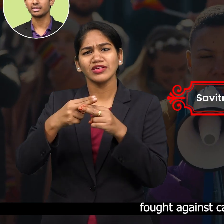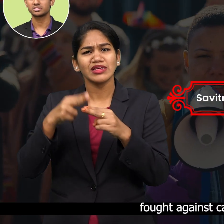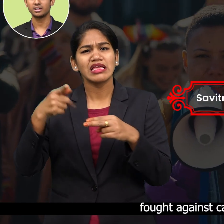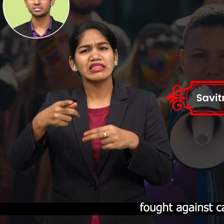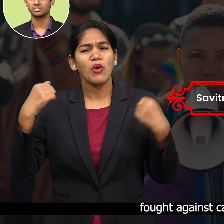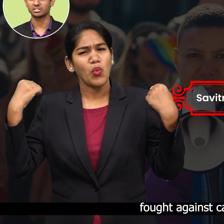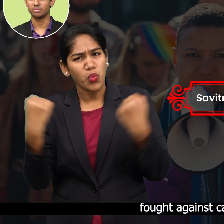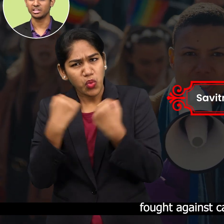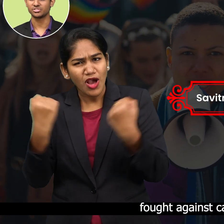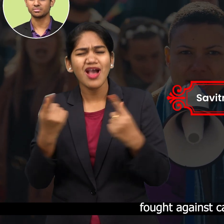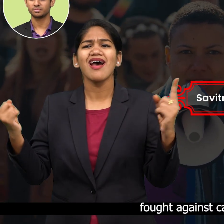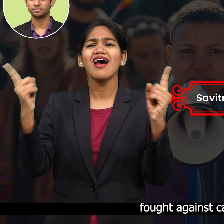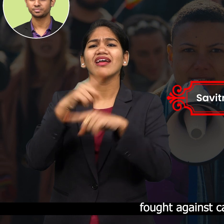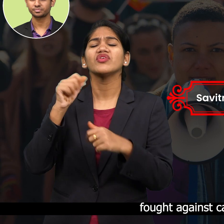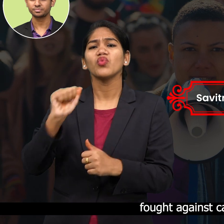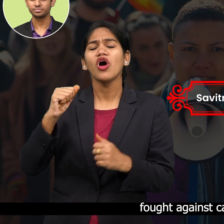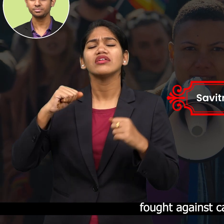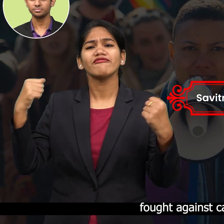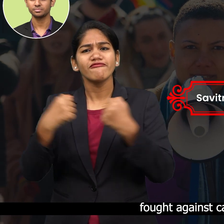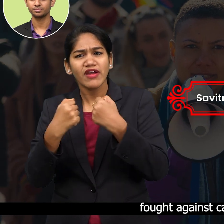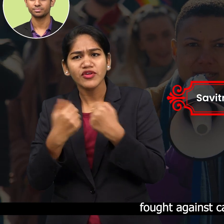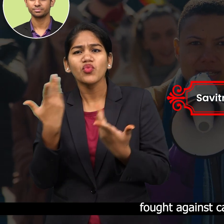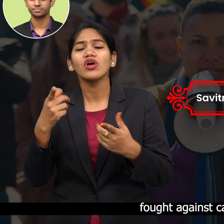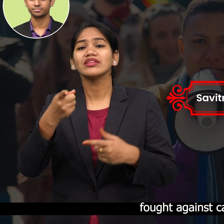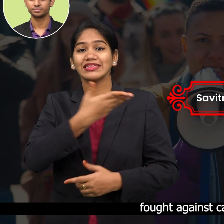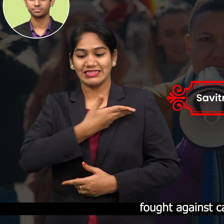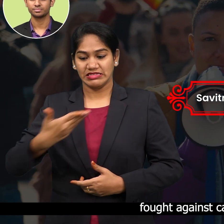fought against caste discrimination.